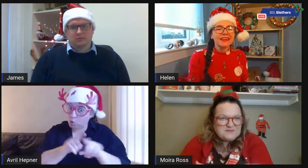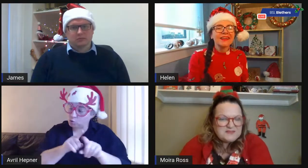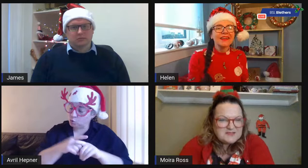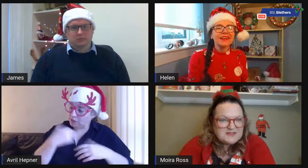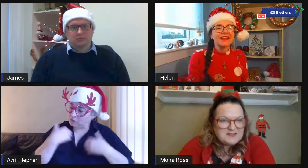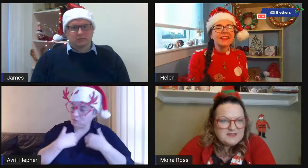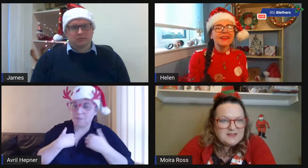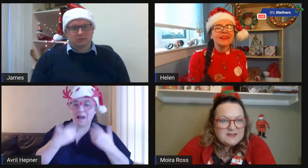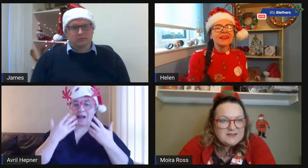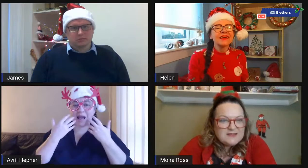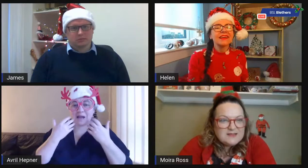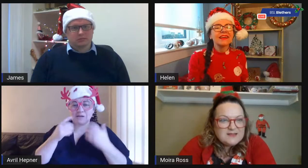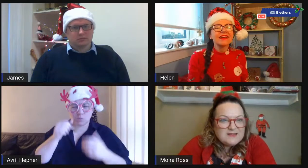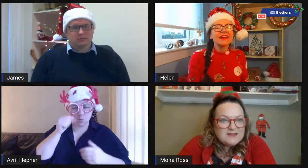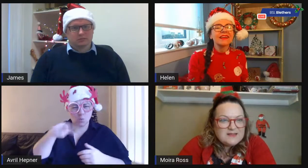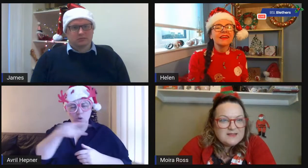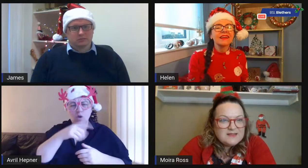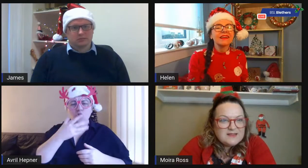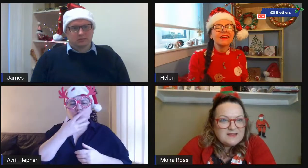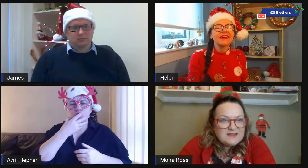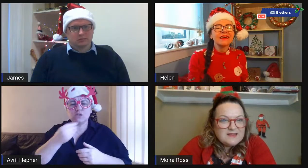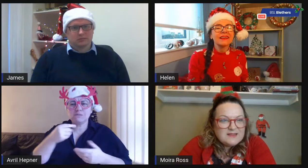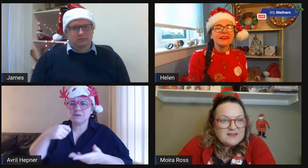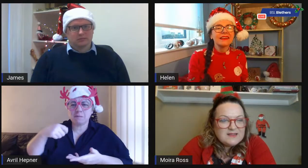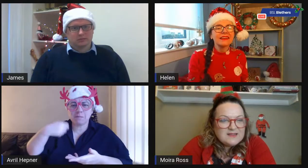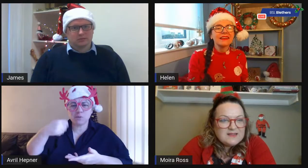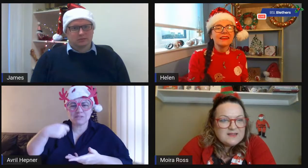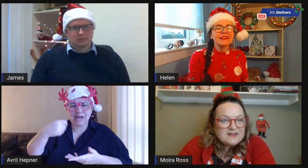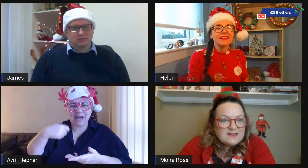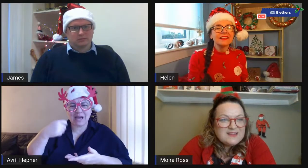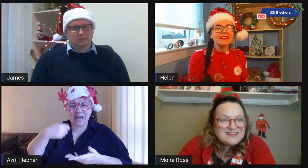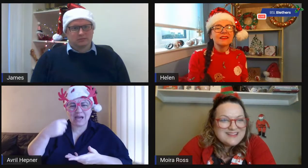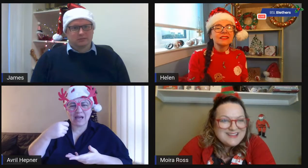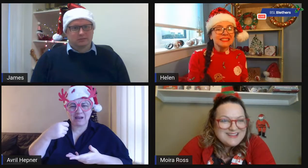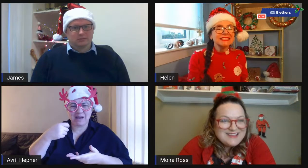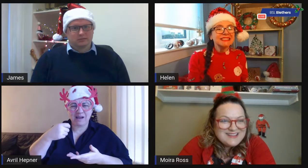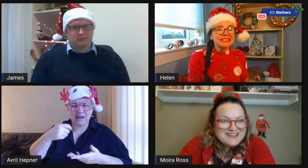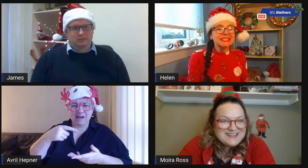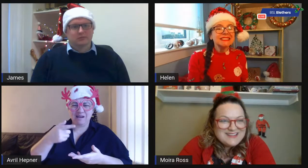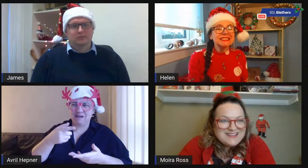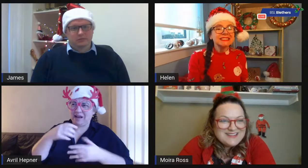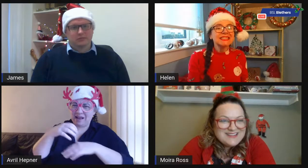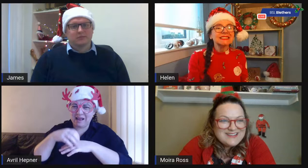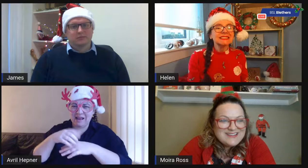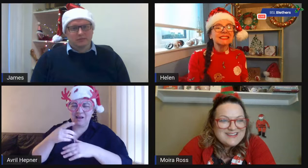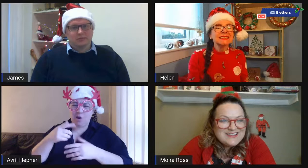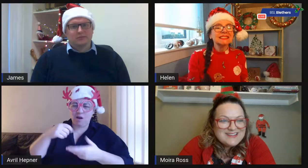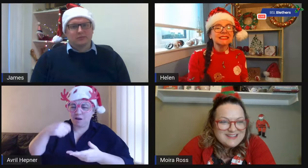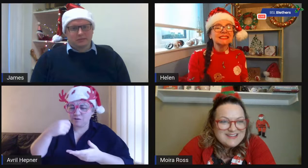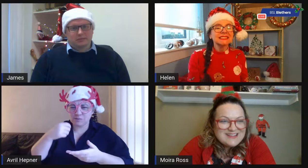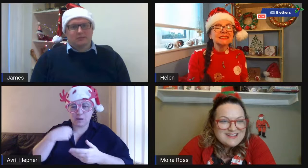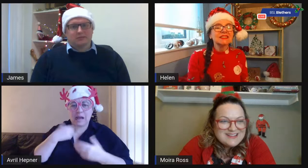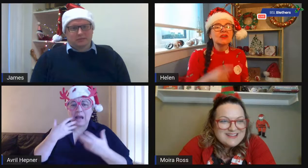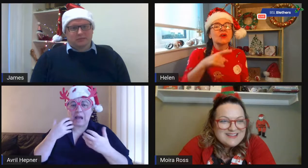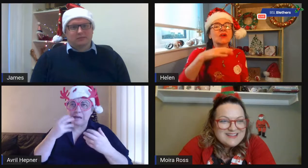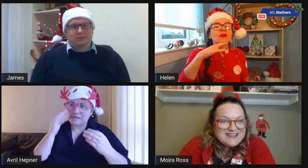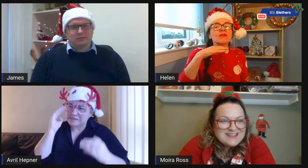But also, hang on there, what's interesting is, Christmas pudding, and Christmas